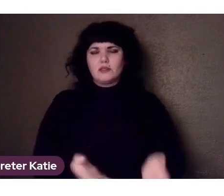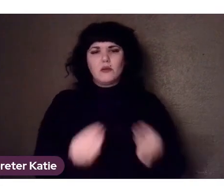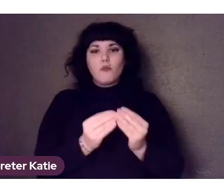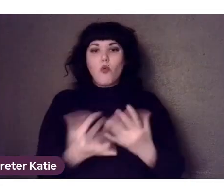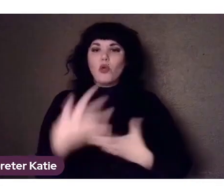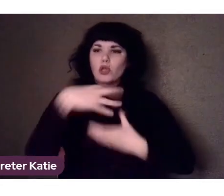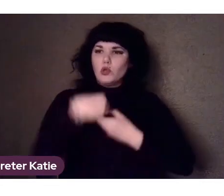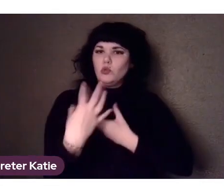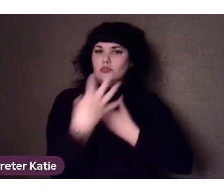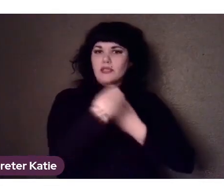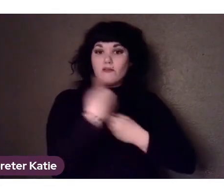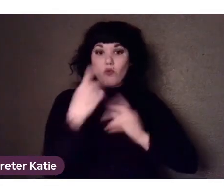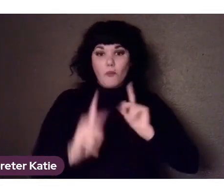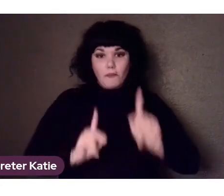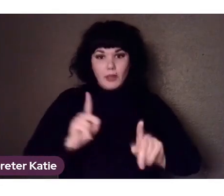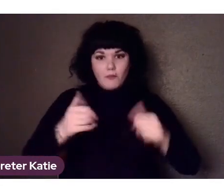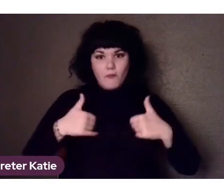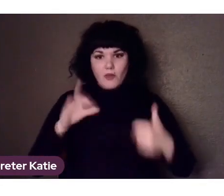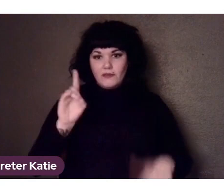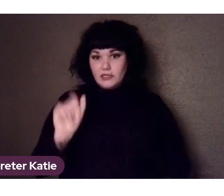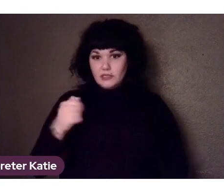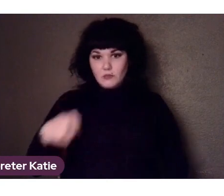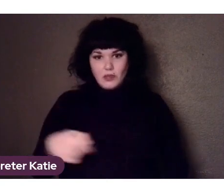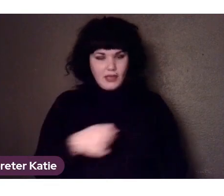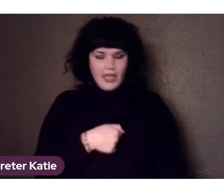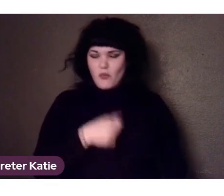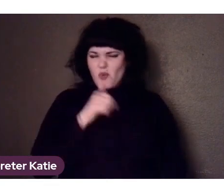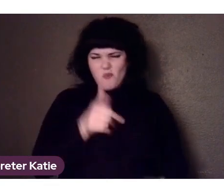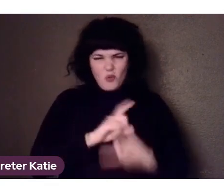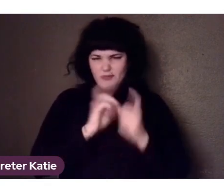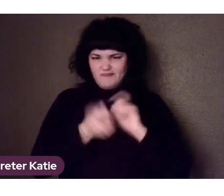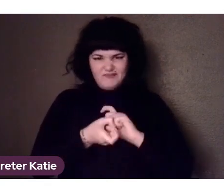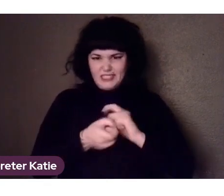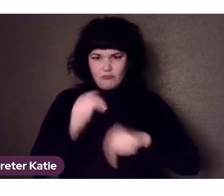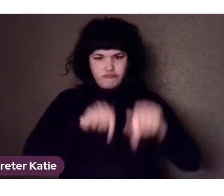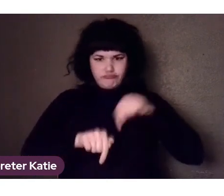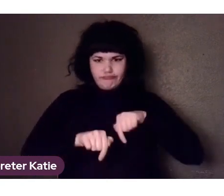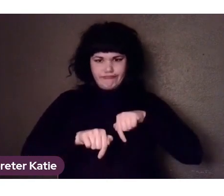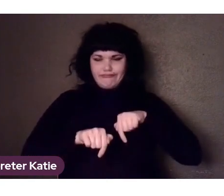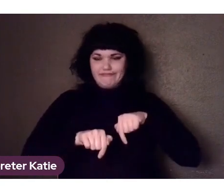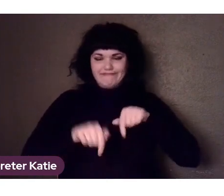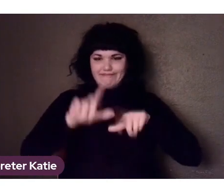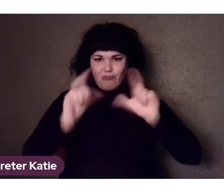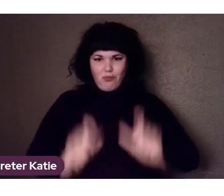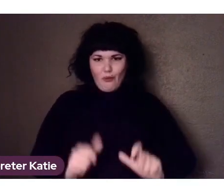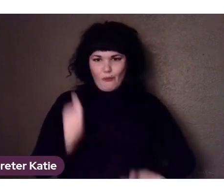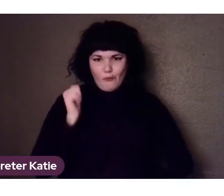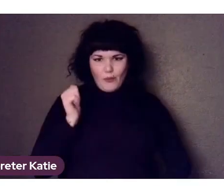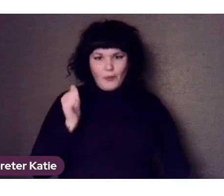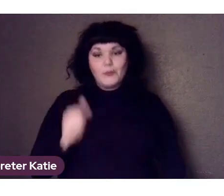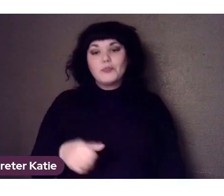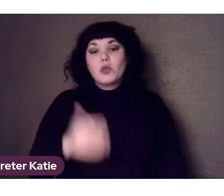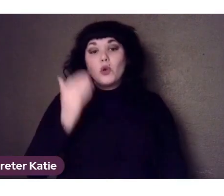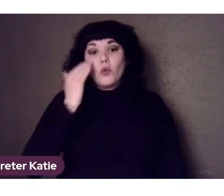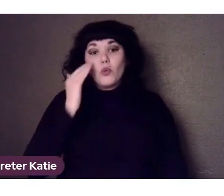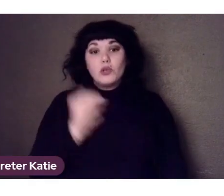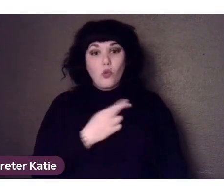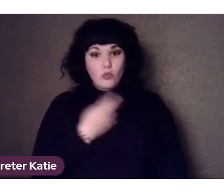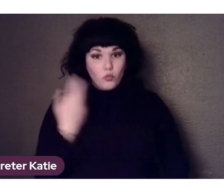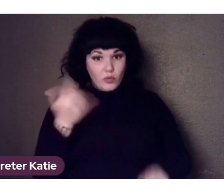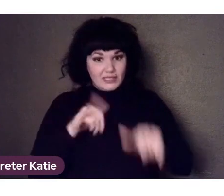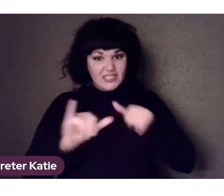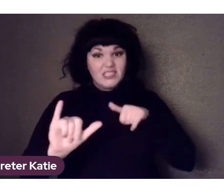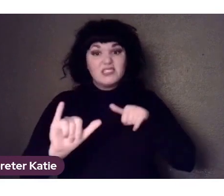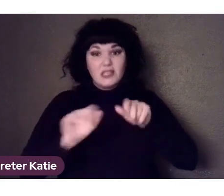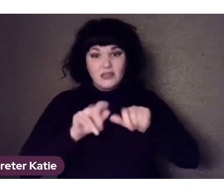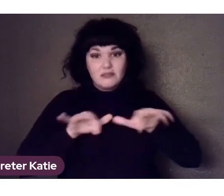with disabilities. And we won't be turning back now. Not yet. We know that the risk is still there. And so we want